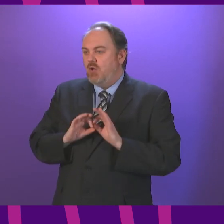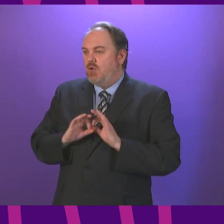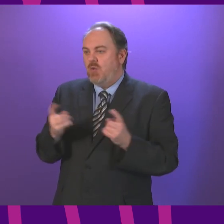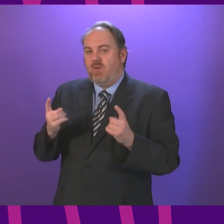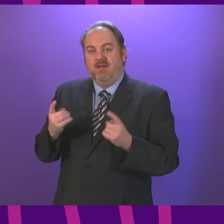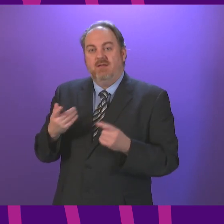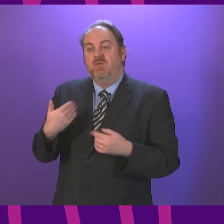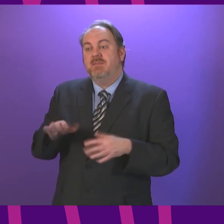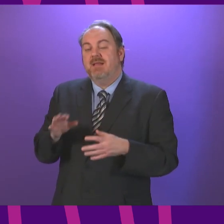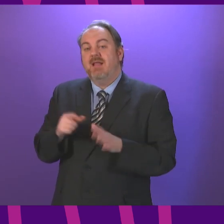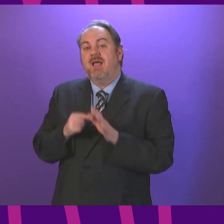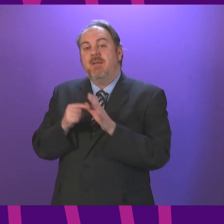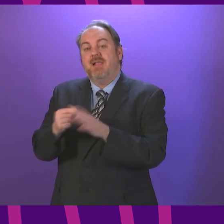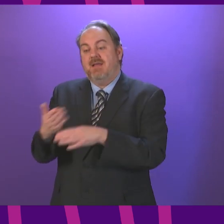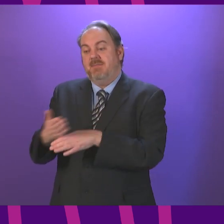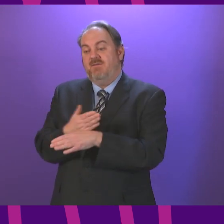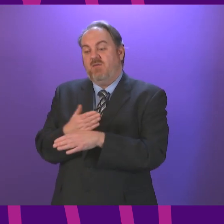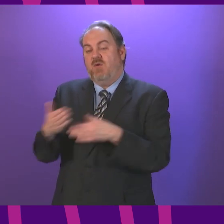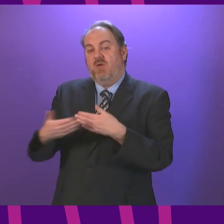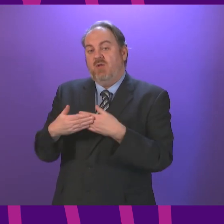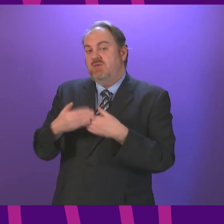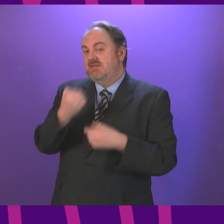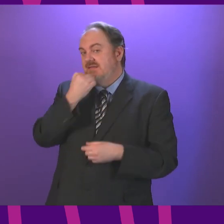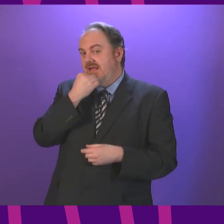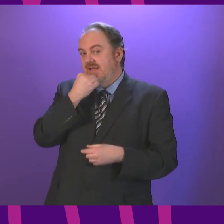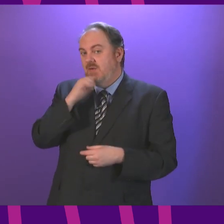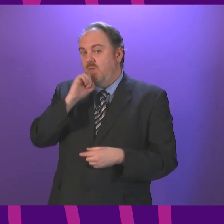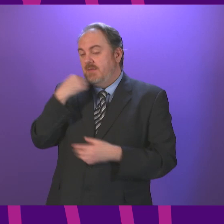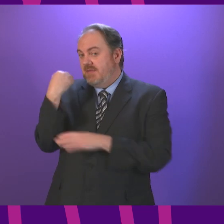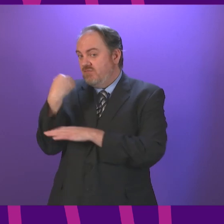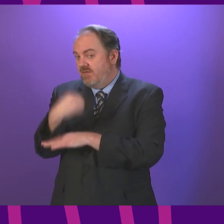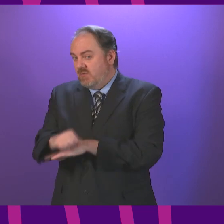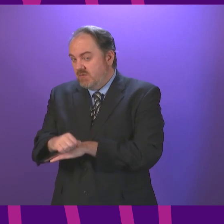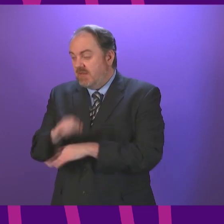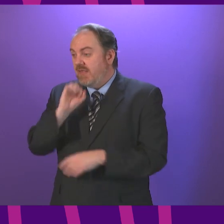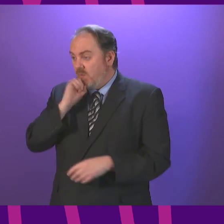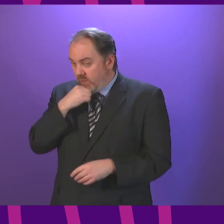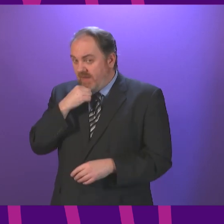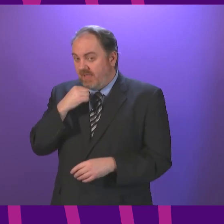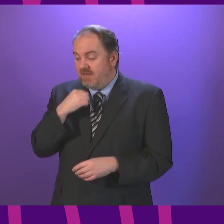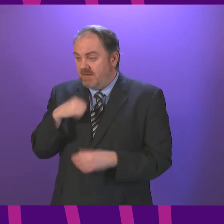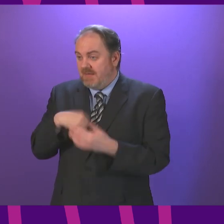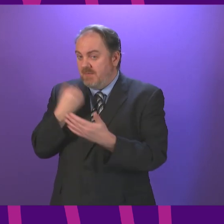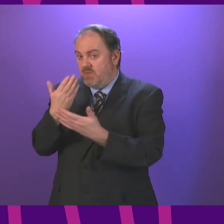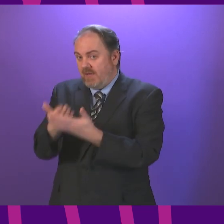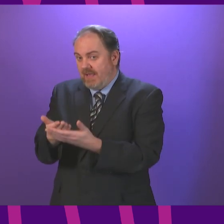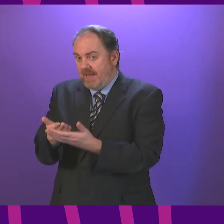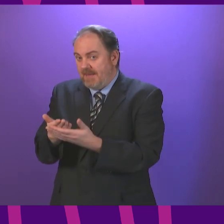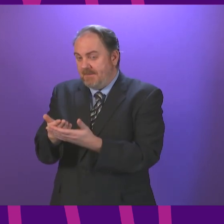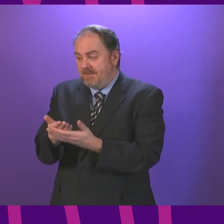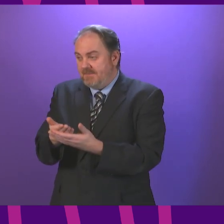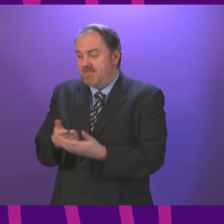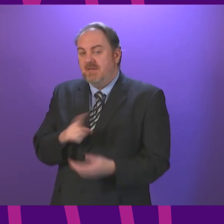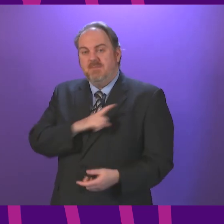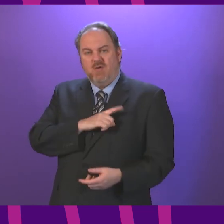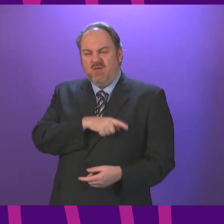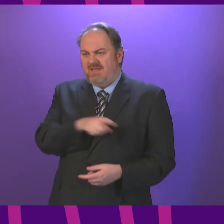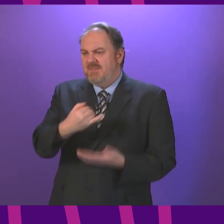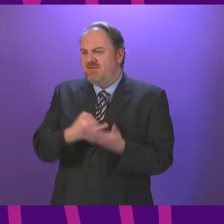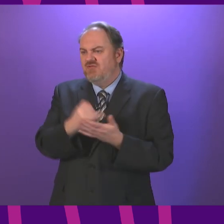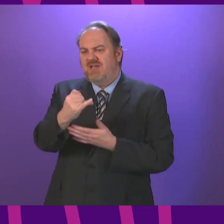who has applied before the closing date will be denied a grant they should be eligible for as a result of being wrongly